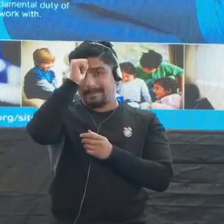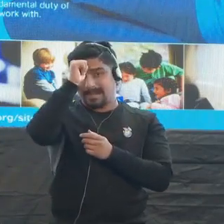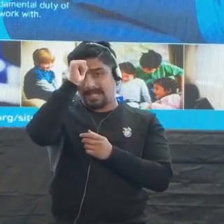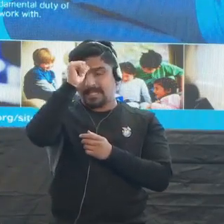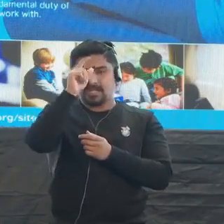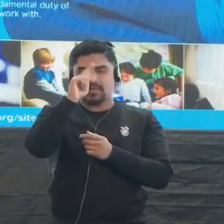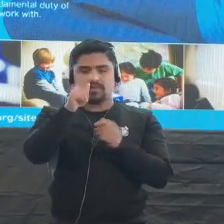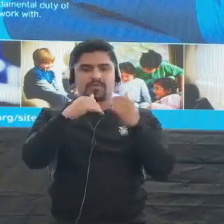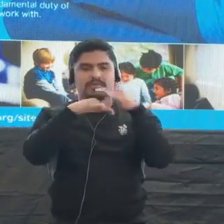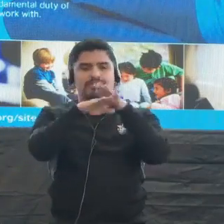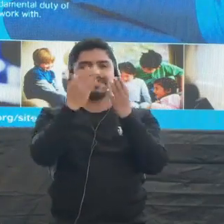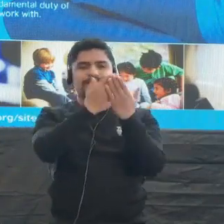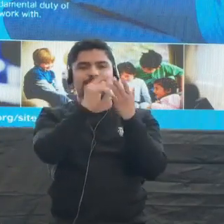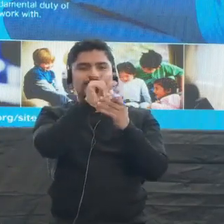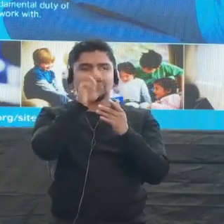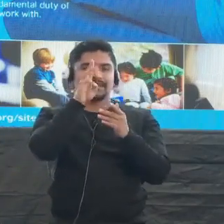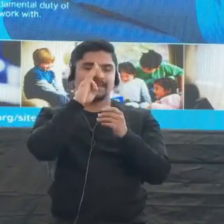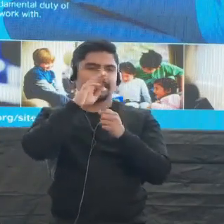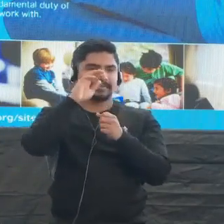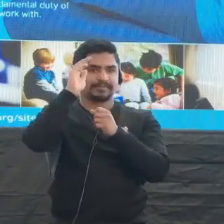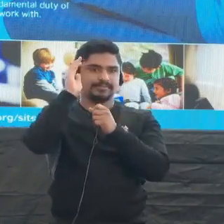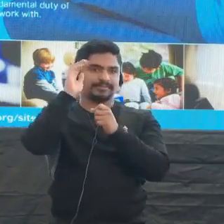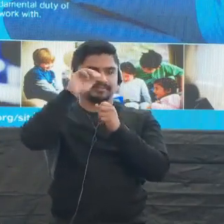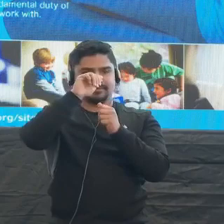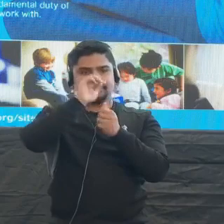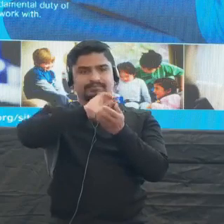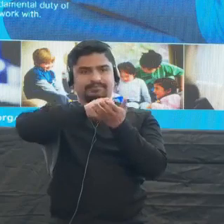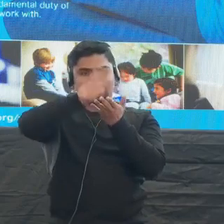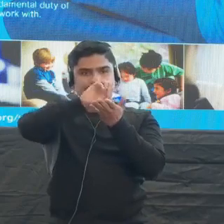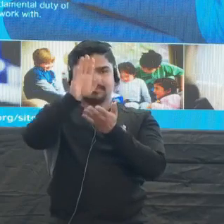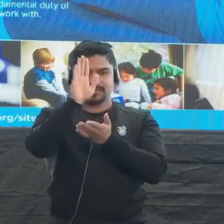this symposium. Before starting the